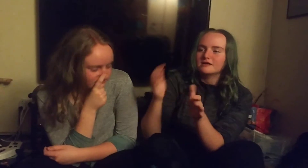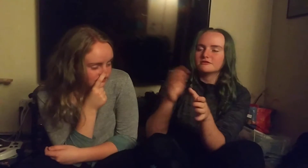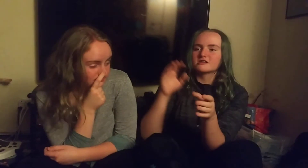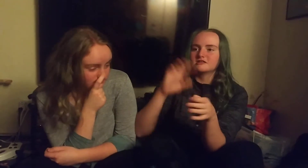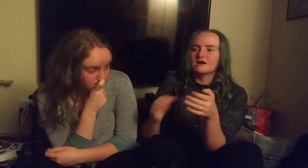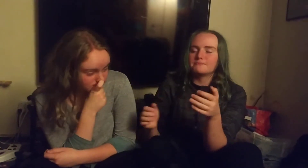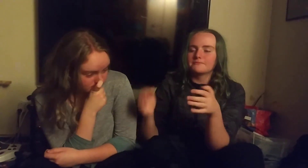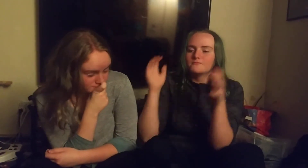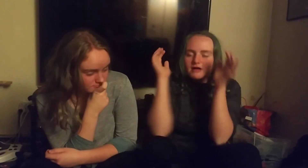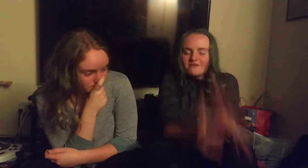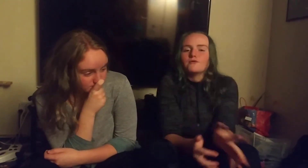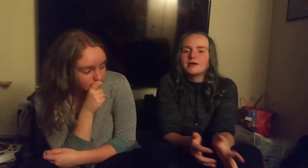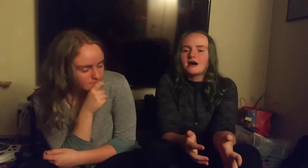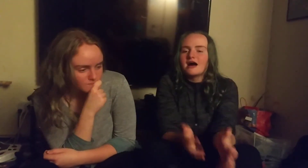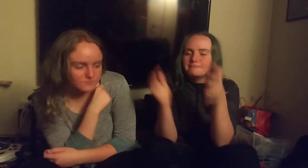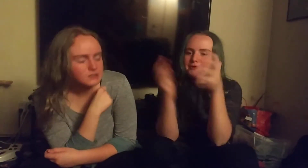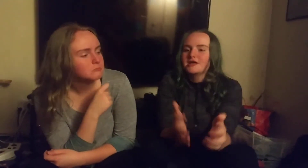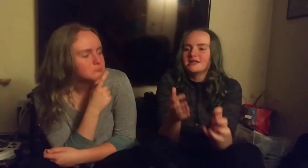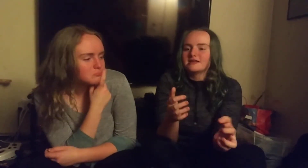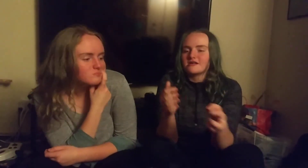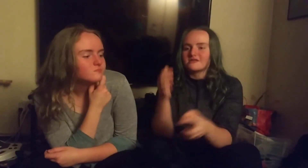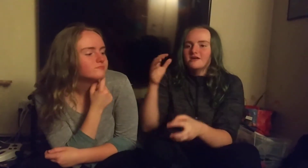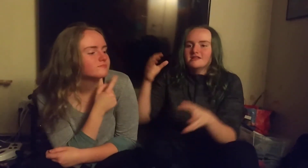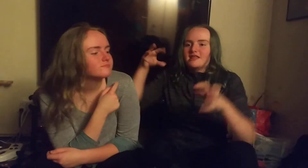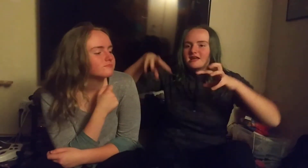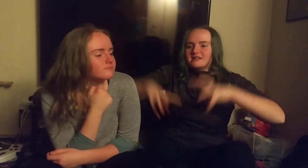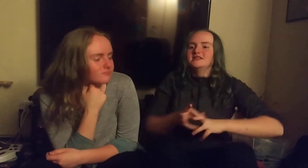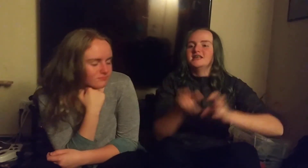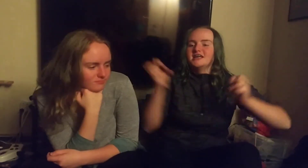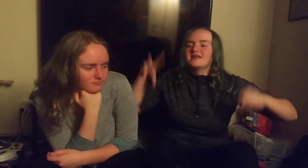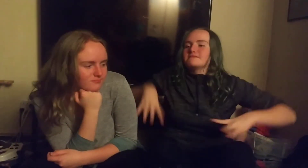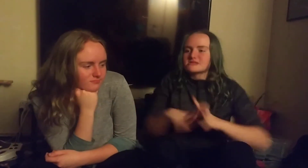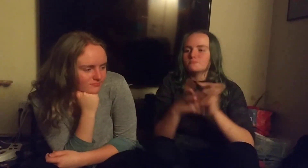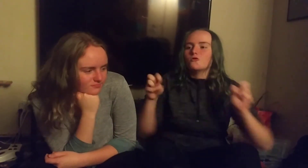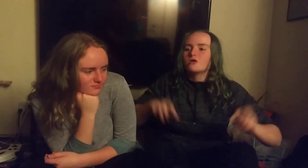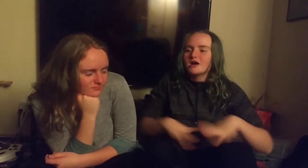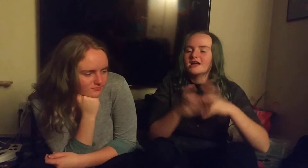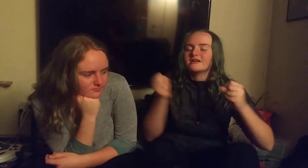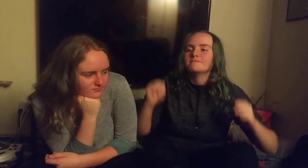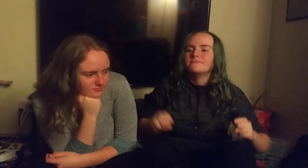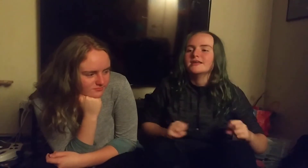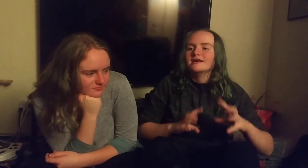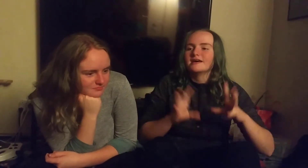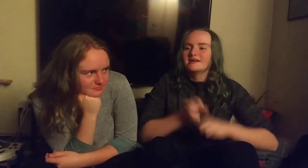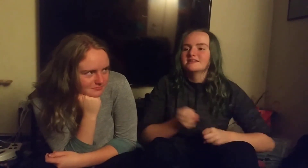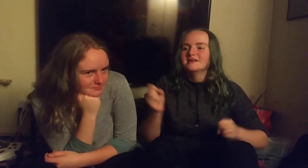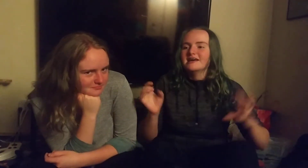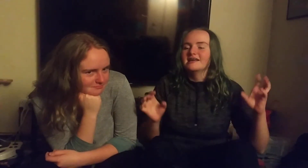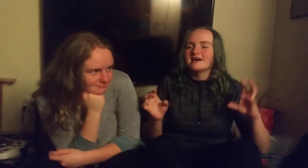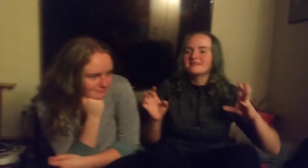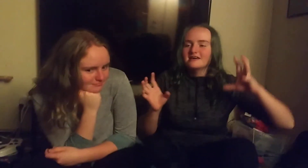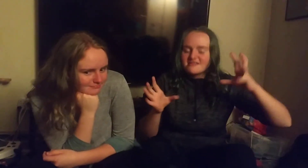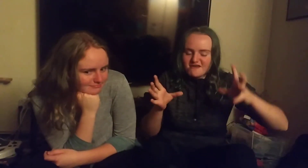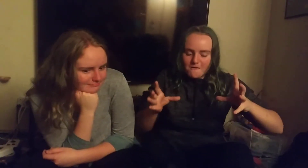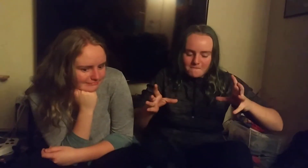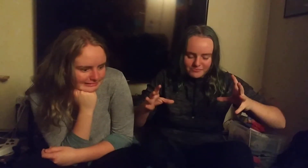just gonna dump whatever we got and put it in there. So then I kind of knead it some more, and then so